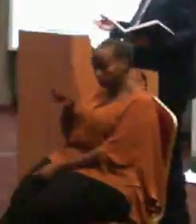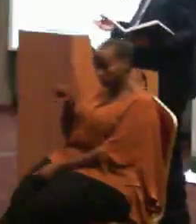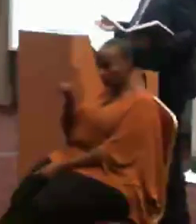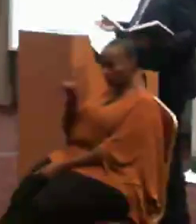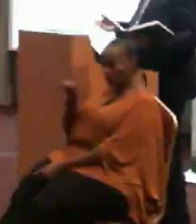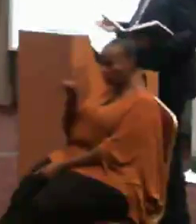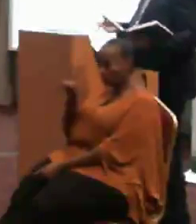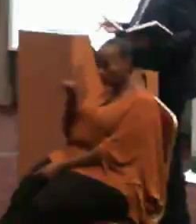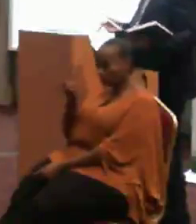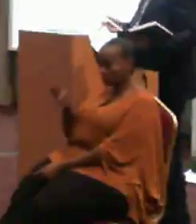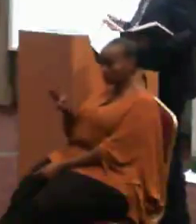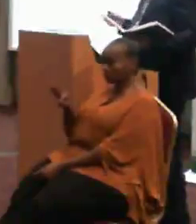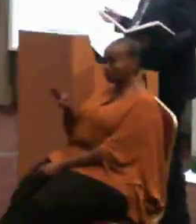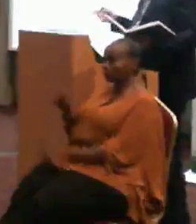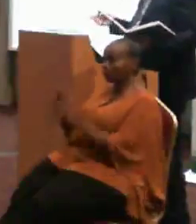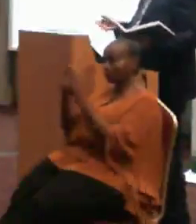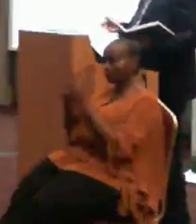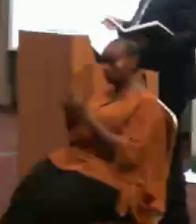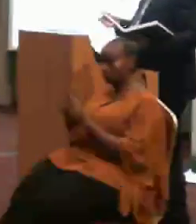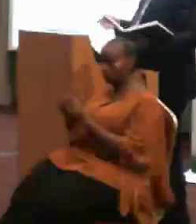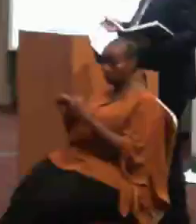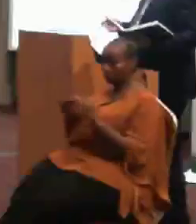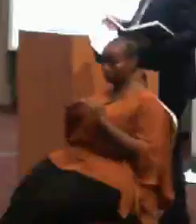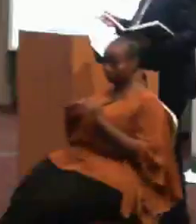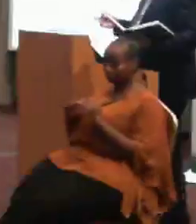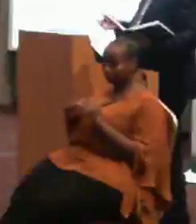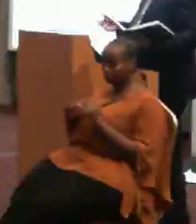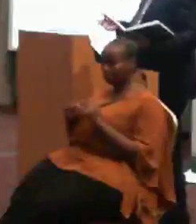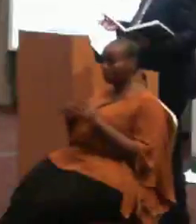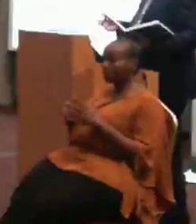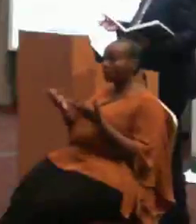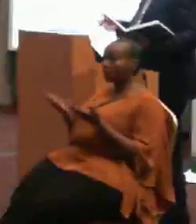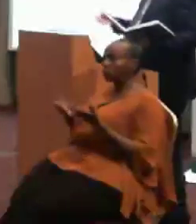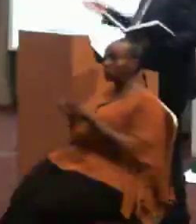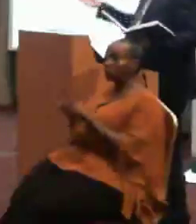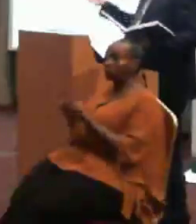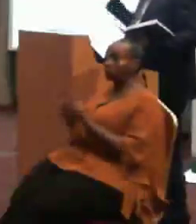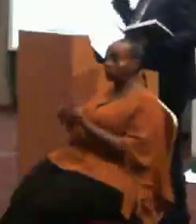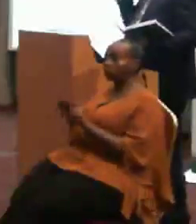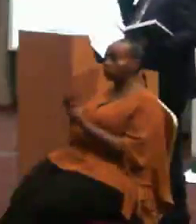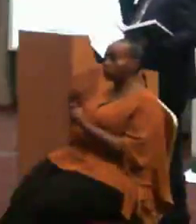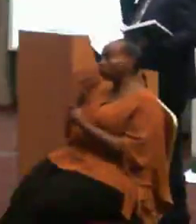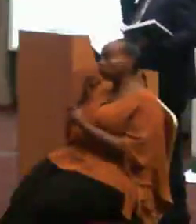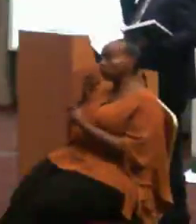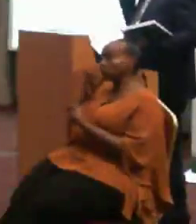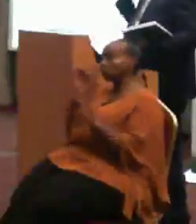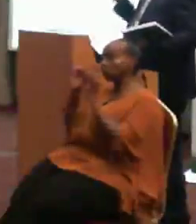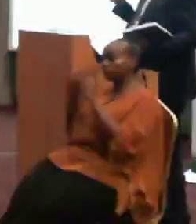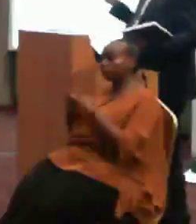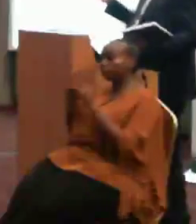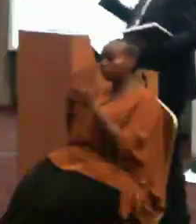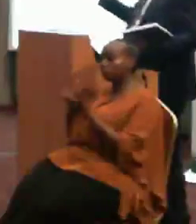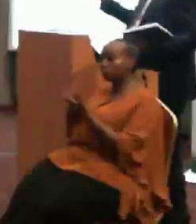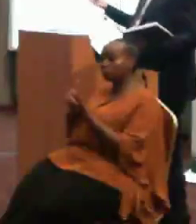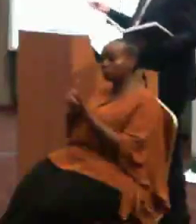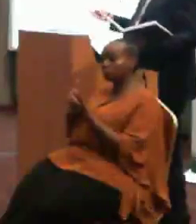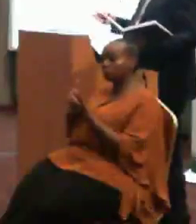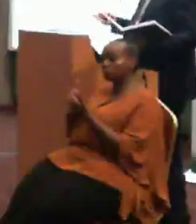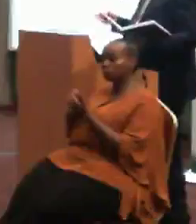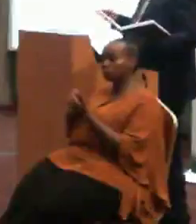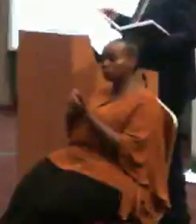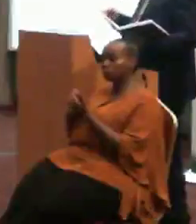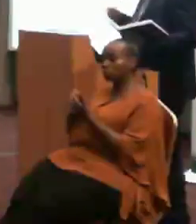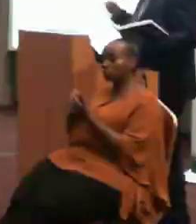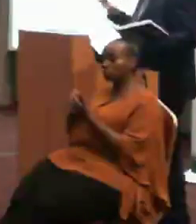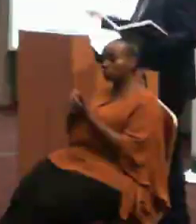financial sustainability? In Cape Town, we've said this, yes, we need to look at our costs, and I talk about our cost base, and it's linked to the